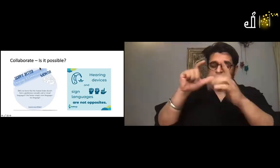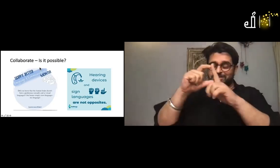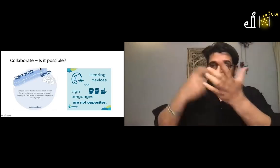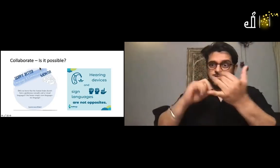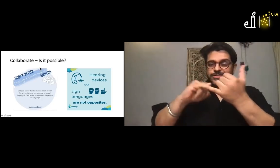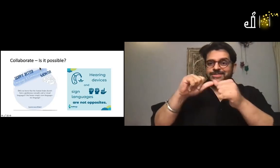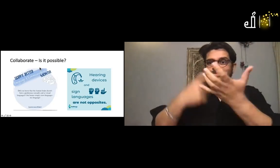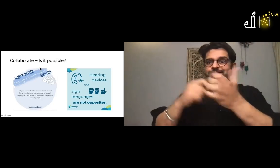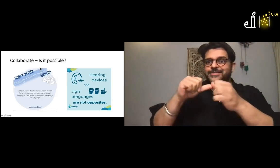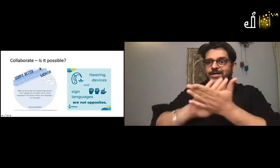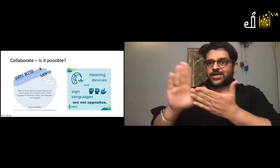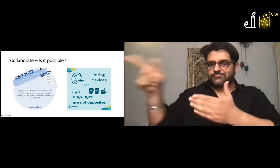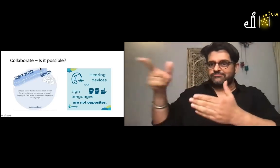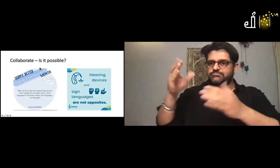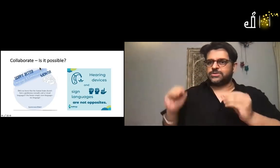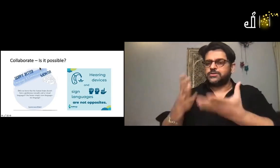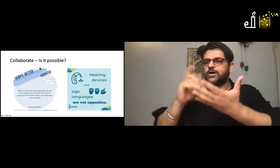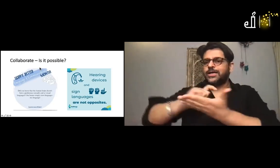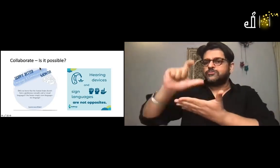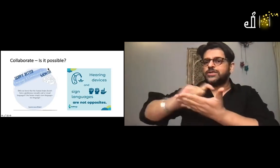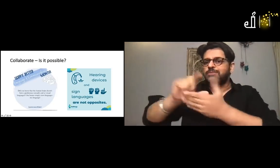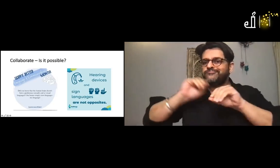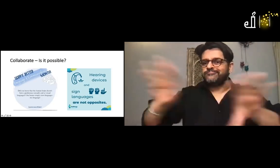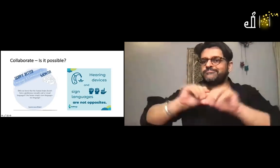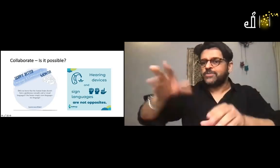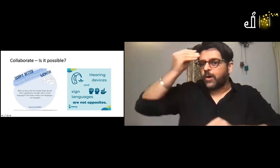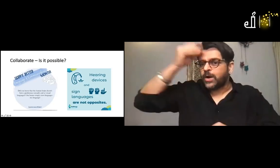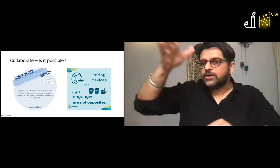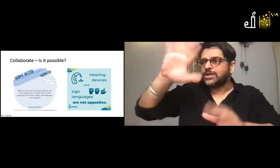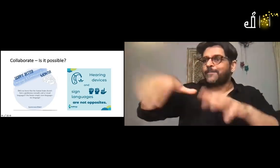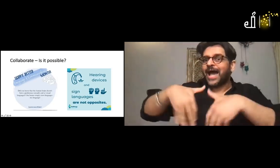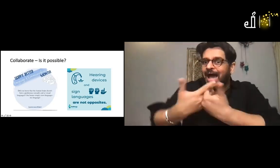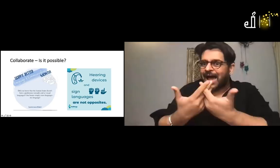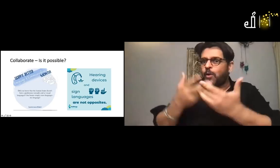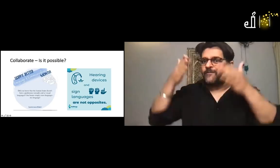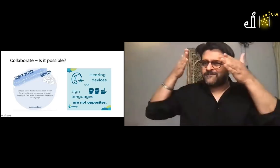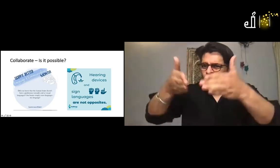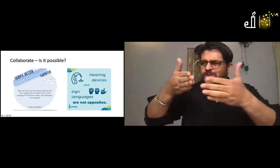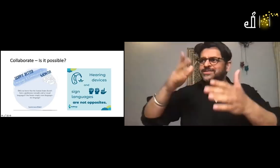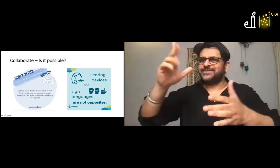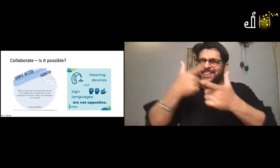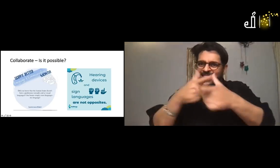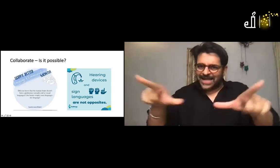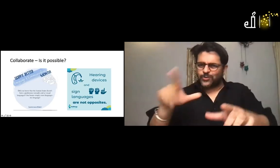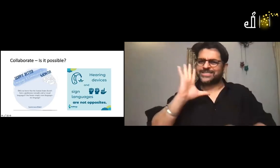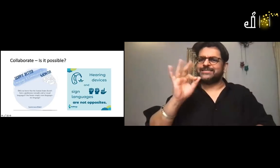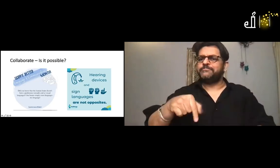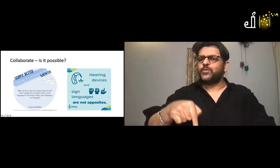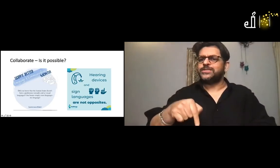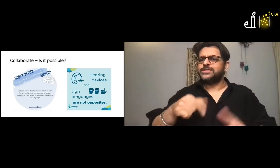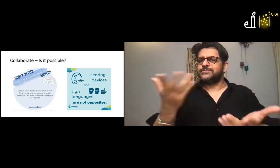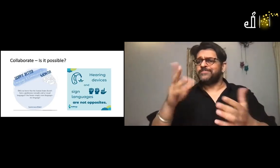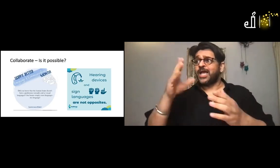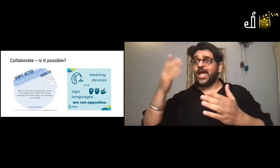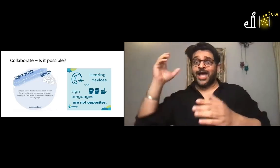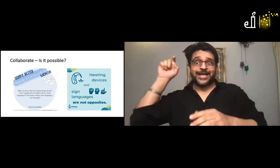So for the audiologist, Dr. Sarah, she has also started her Instagram page focusing on the awareness